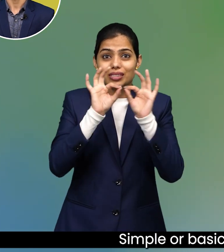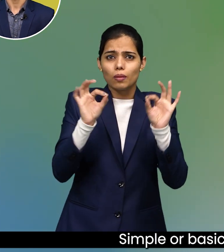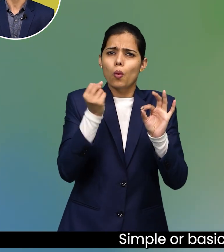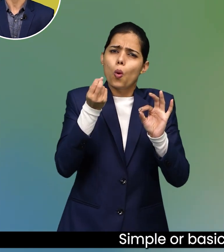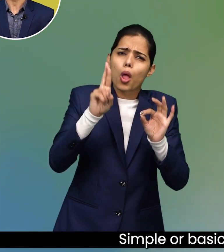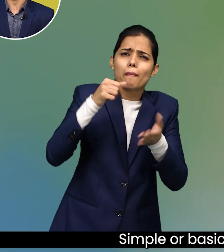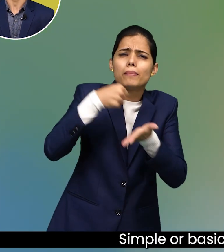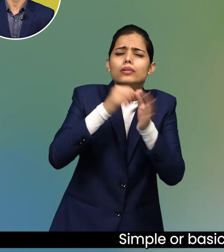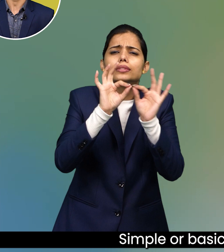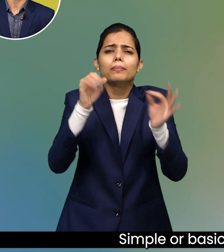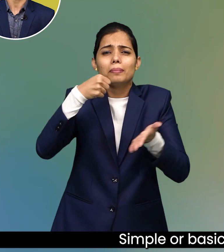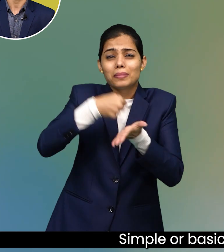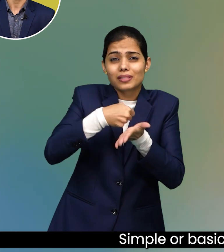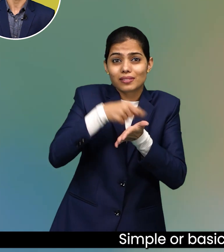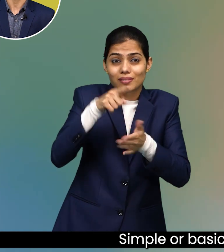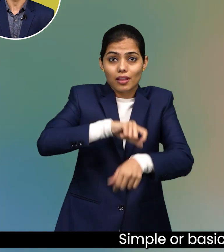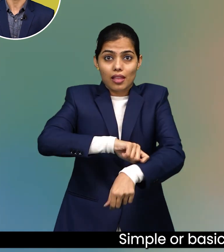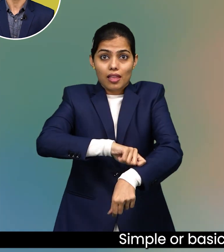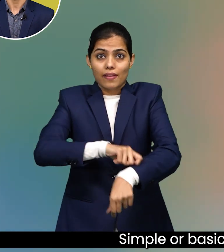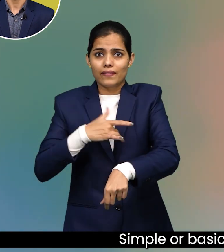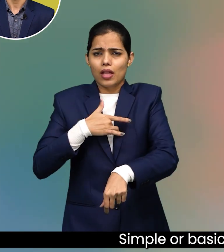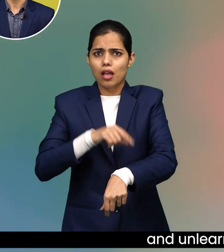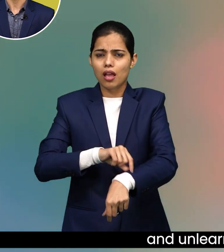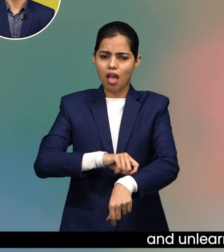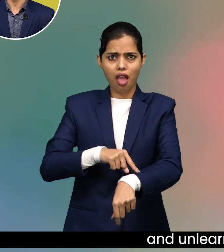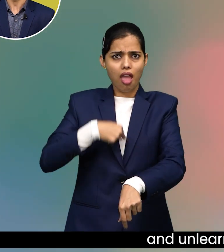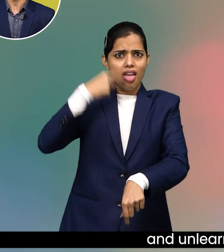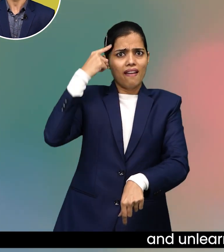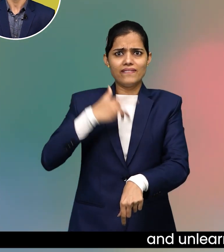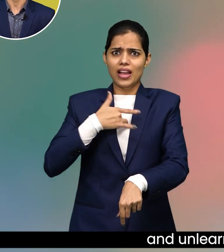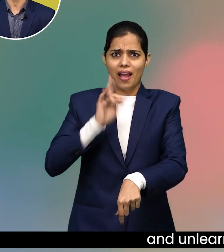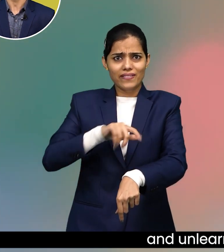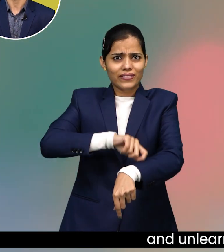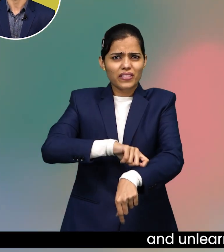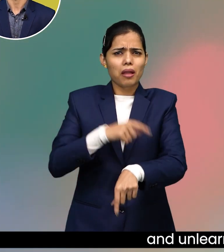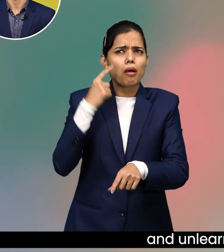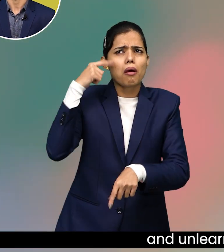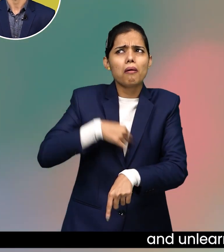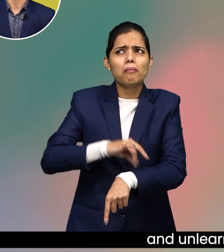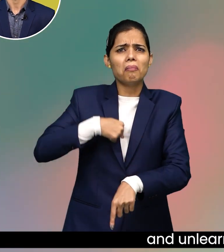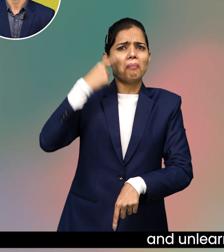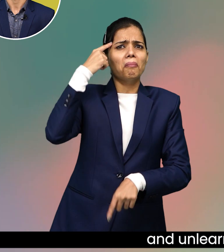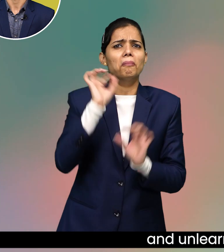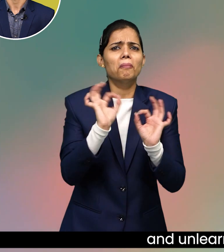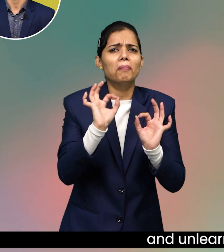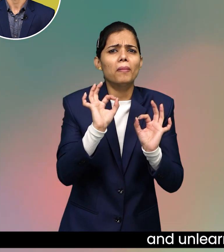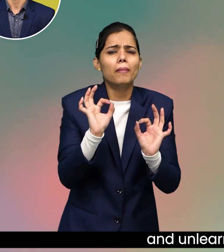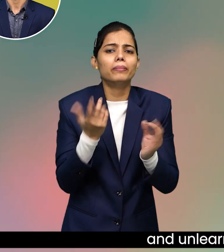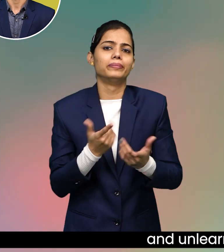Simple or basic reflexes are inbuilt and unlearned responses.